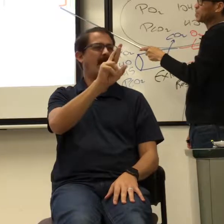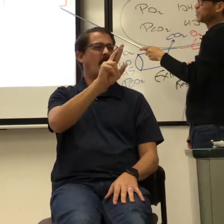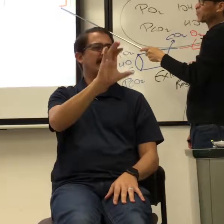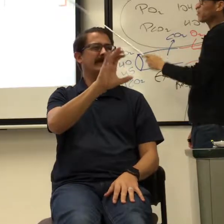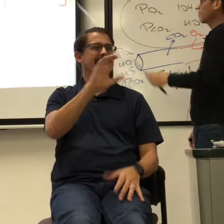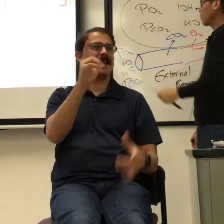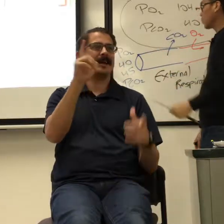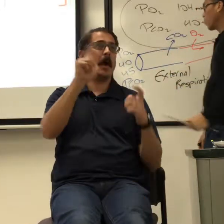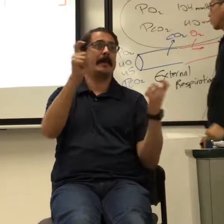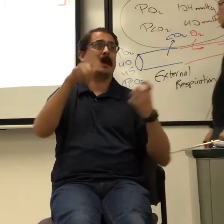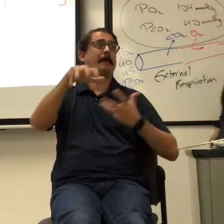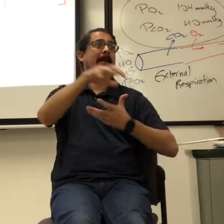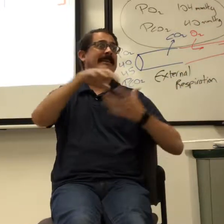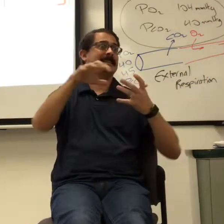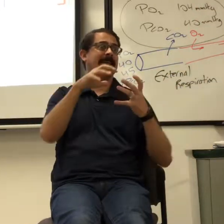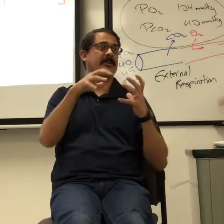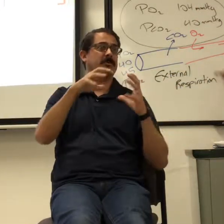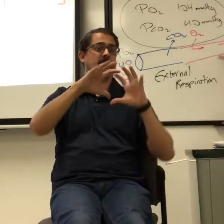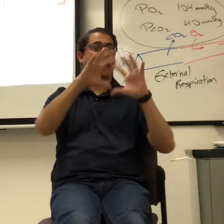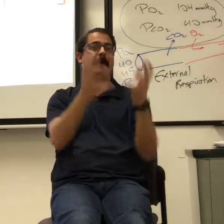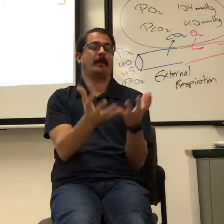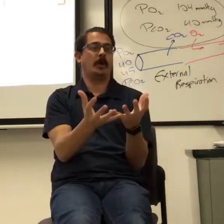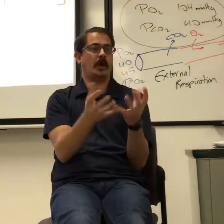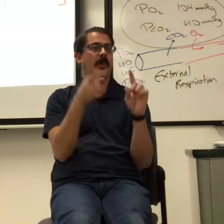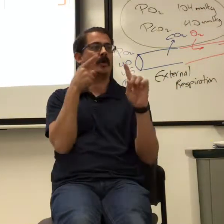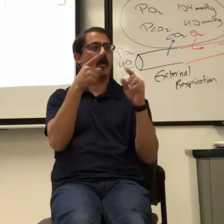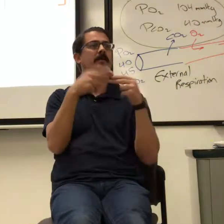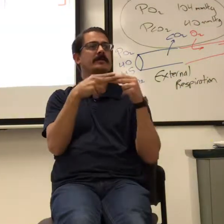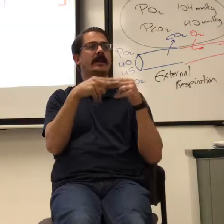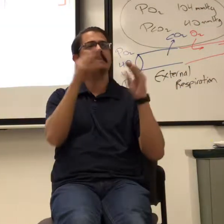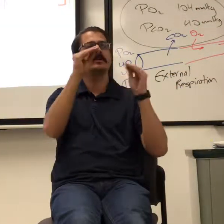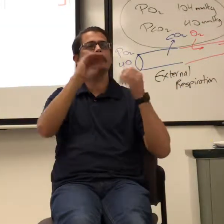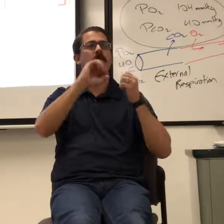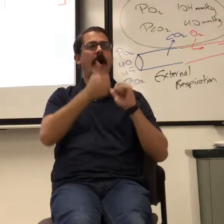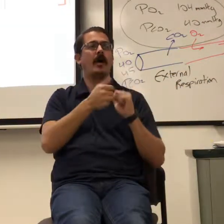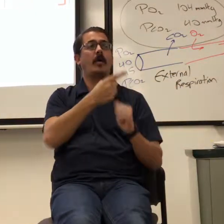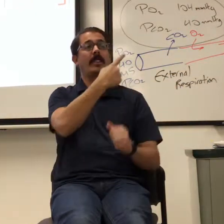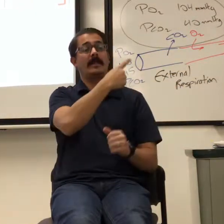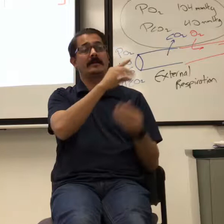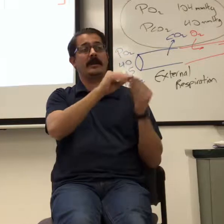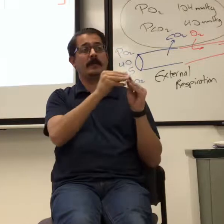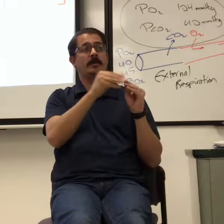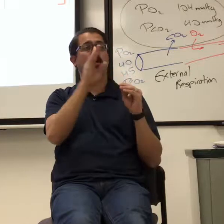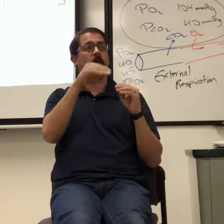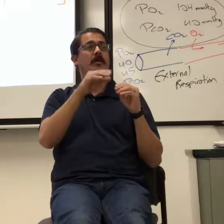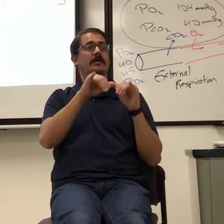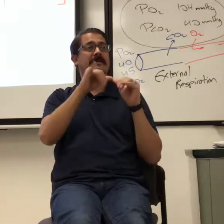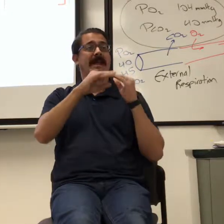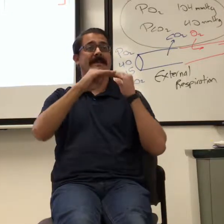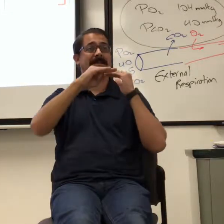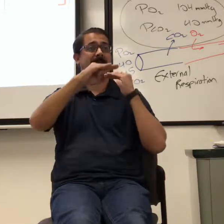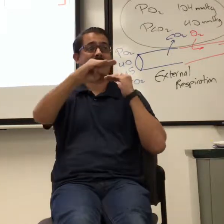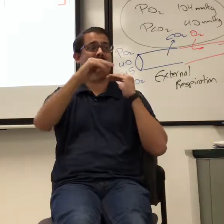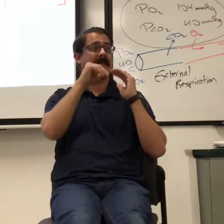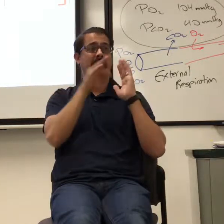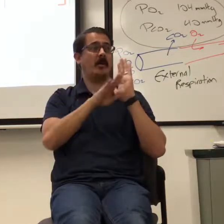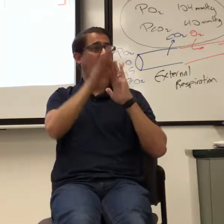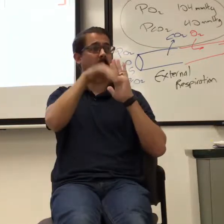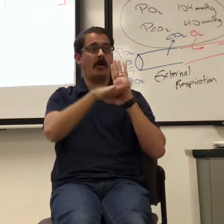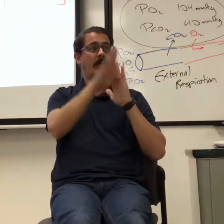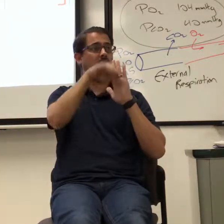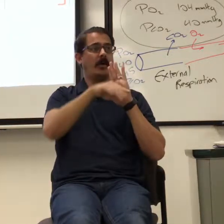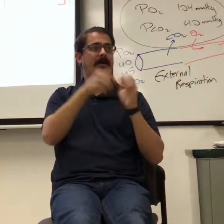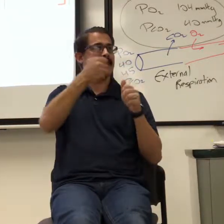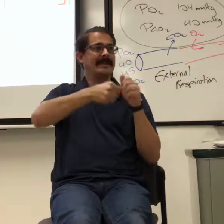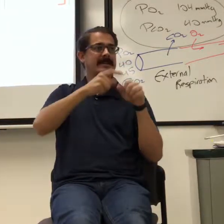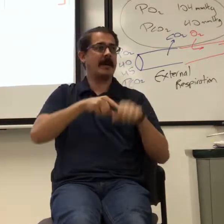mixing chamber. The goal of this slide is to teach you how these numbers stay steady state. They don't fluctuate every time you